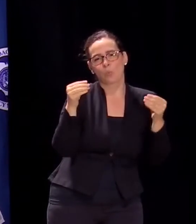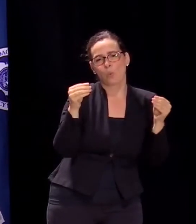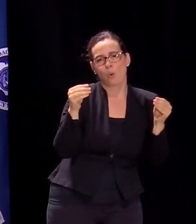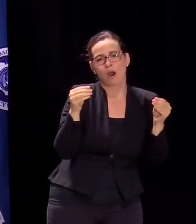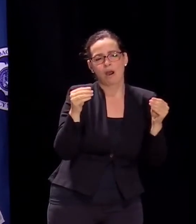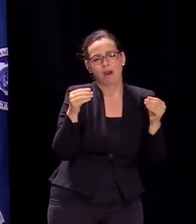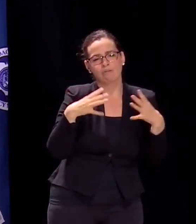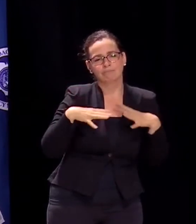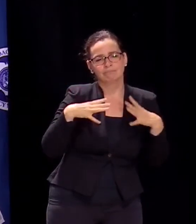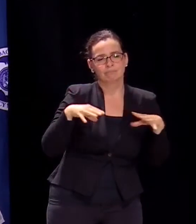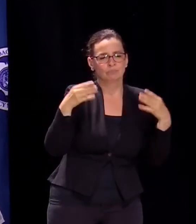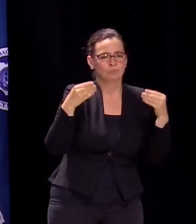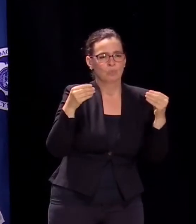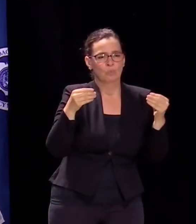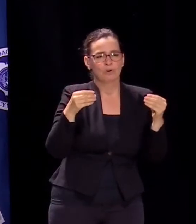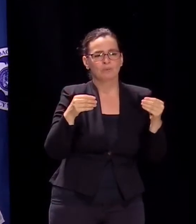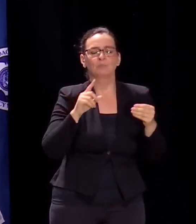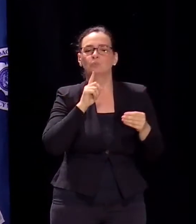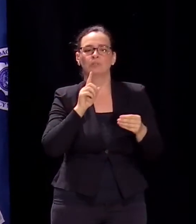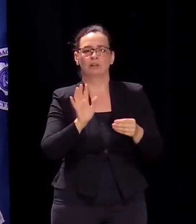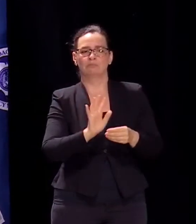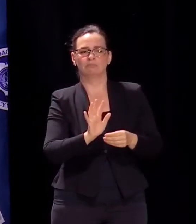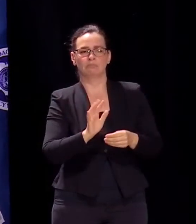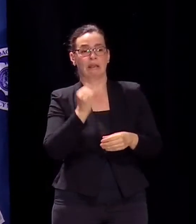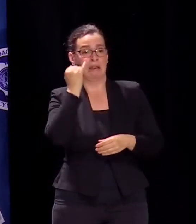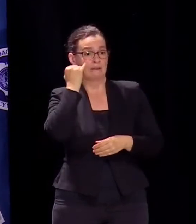county employees there, yes.